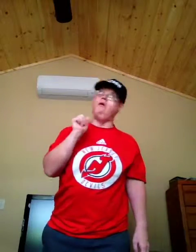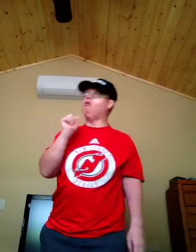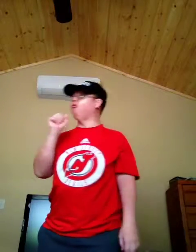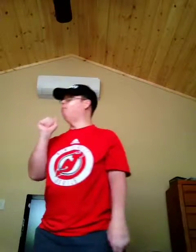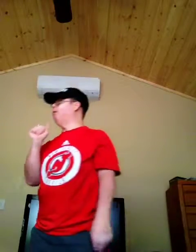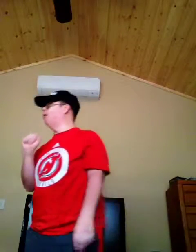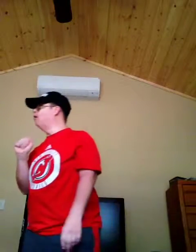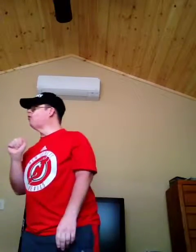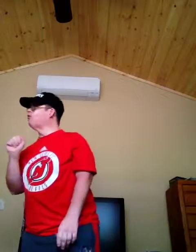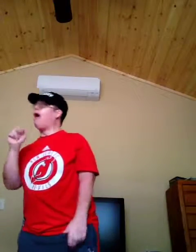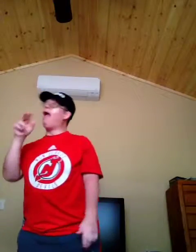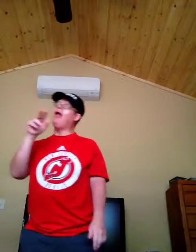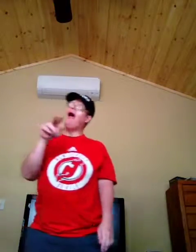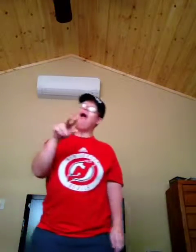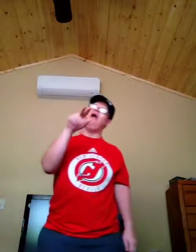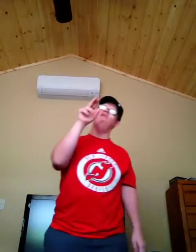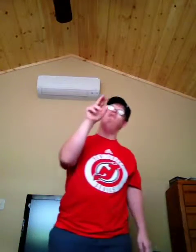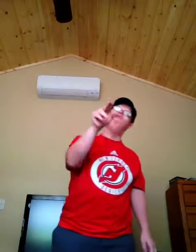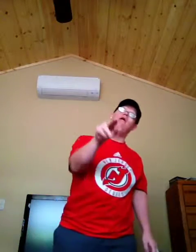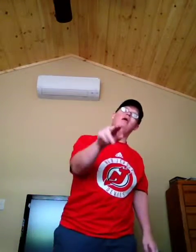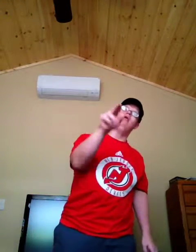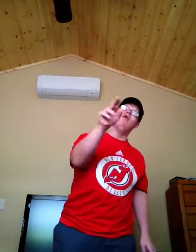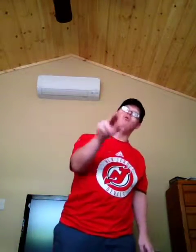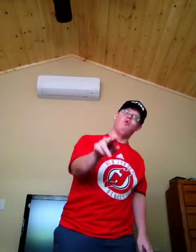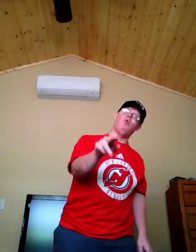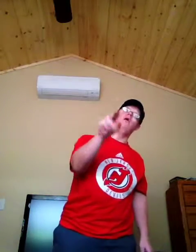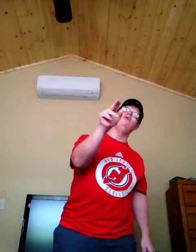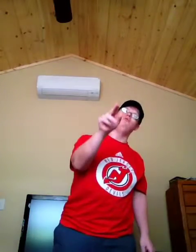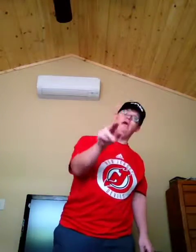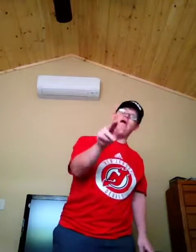series, because I got a funny story to tell.